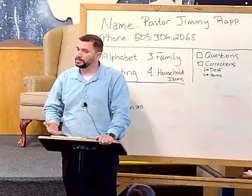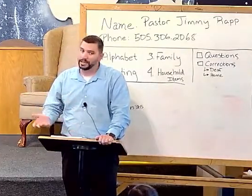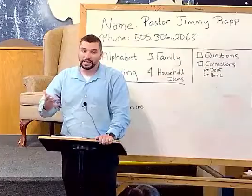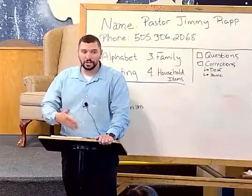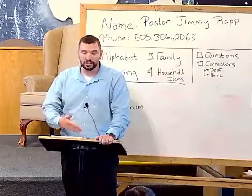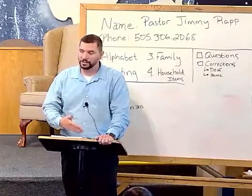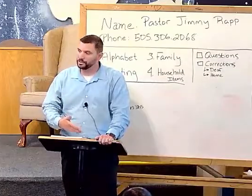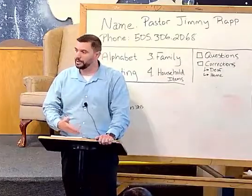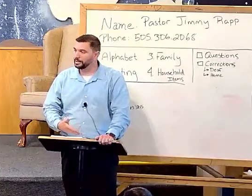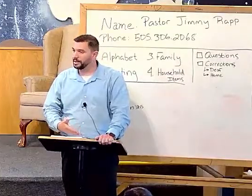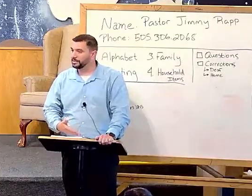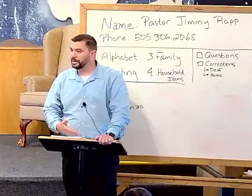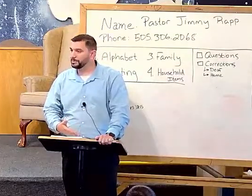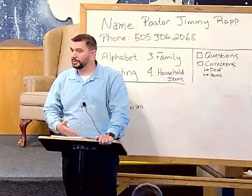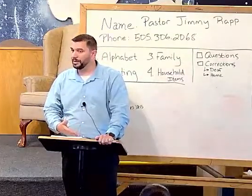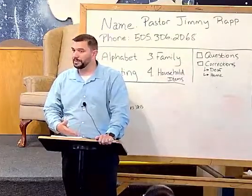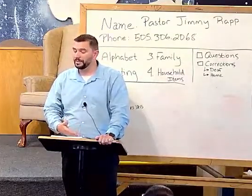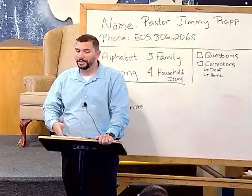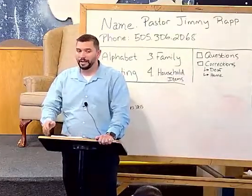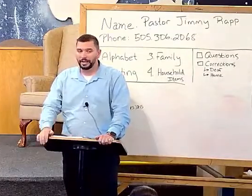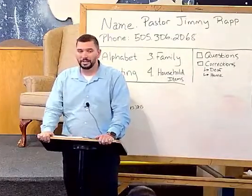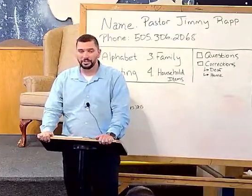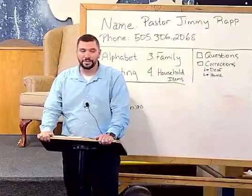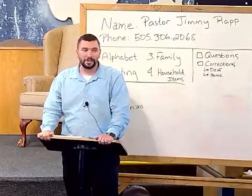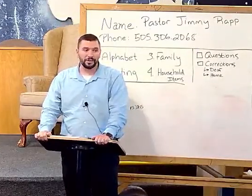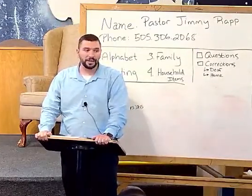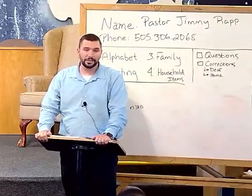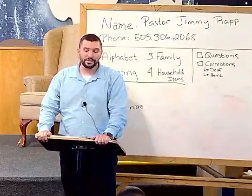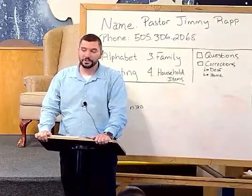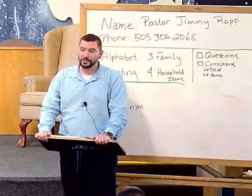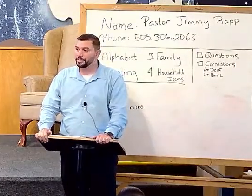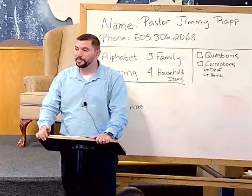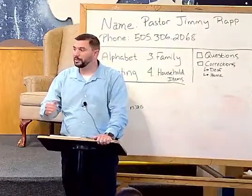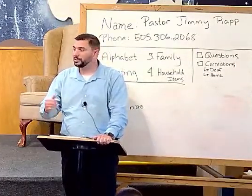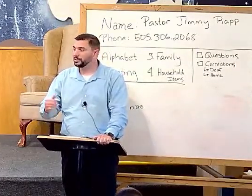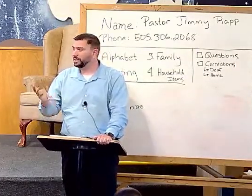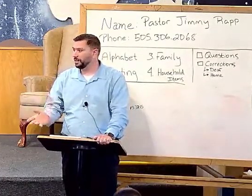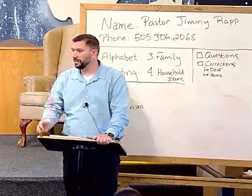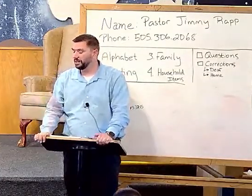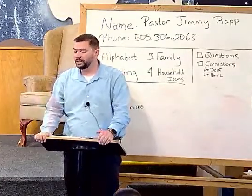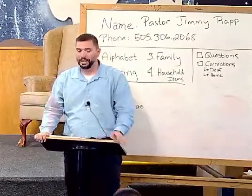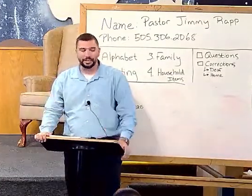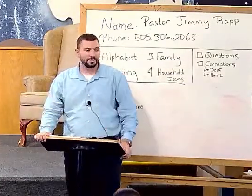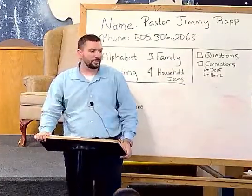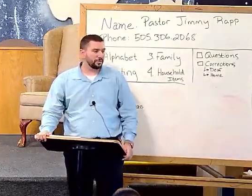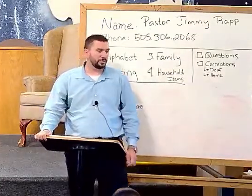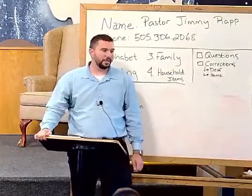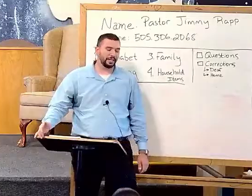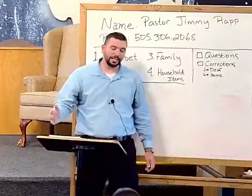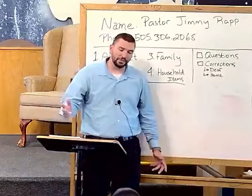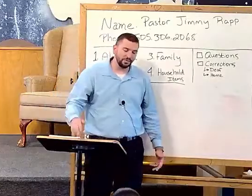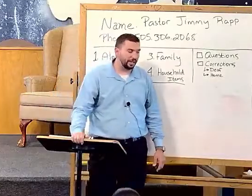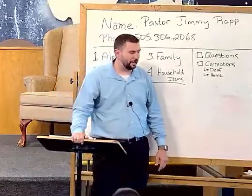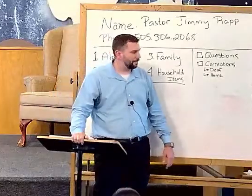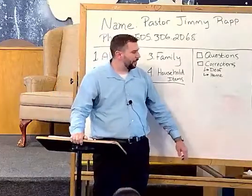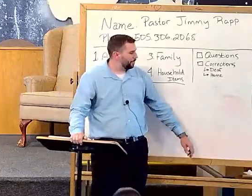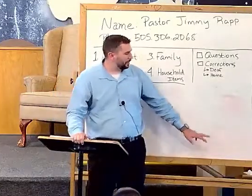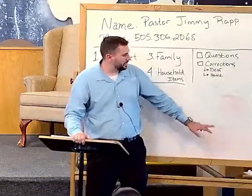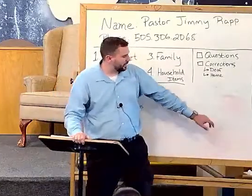get talked to like that all the time as well. And so if they don't like that you're doing something, they'll just tell you. And so it's unique. But anyway,